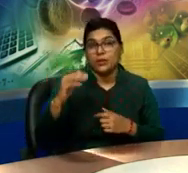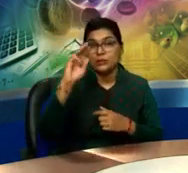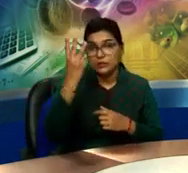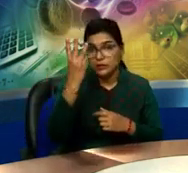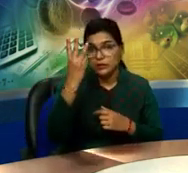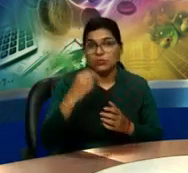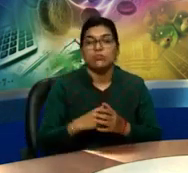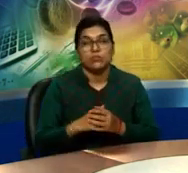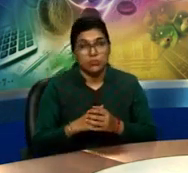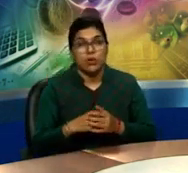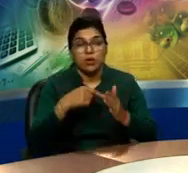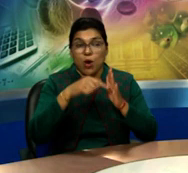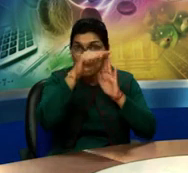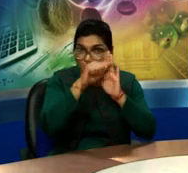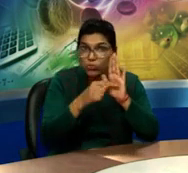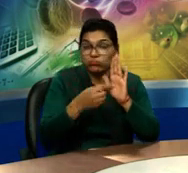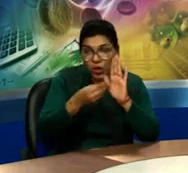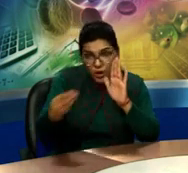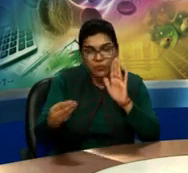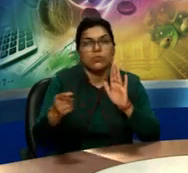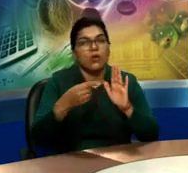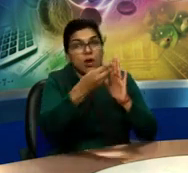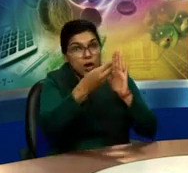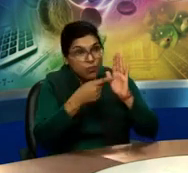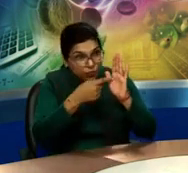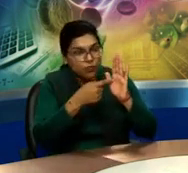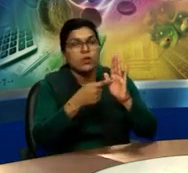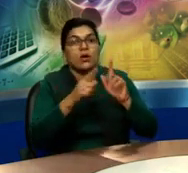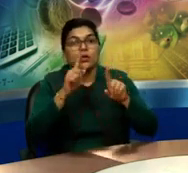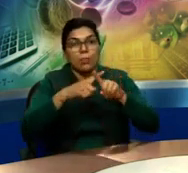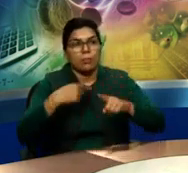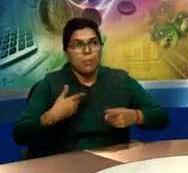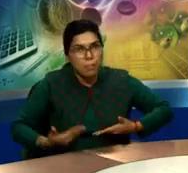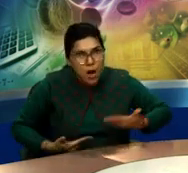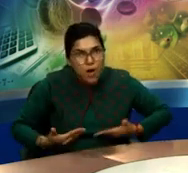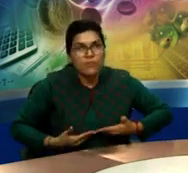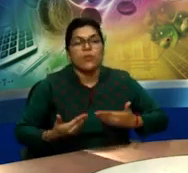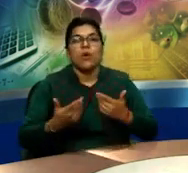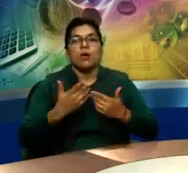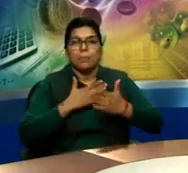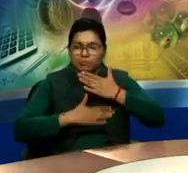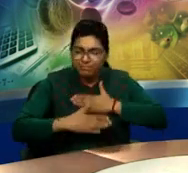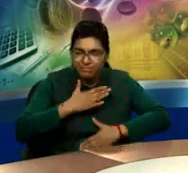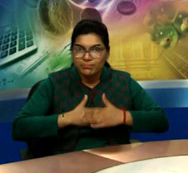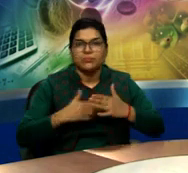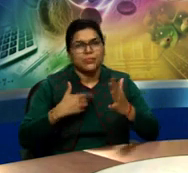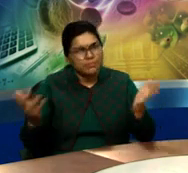The third point is we should be polite, patient, courteous,